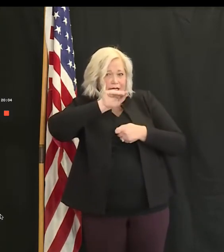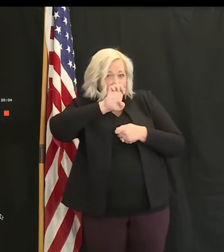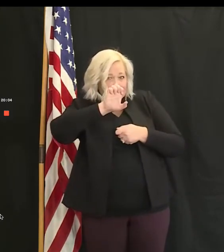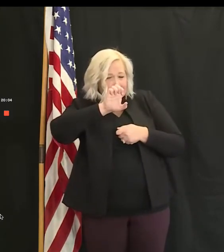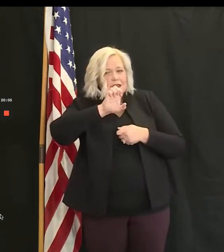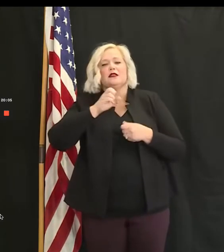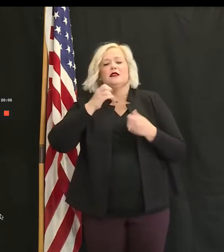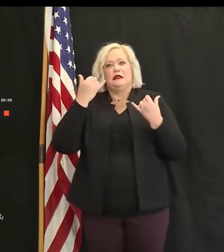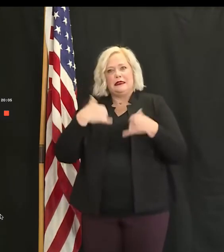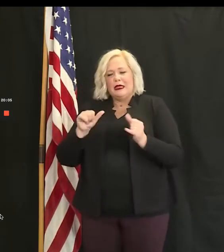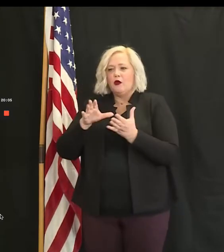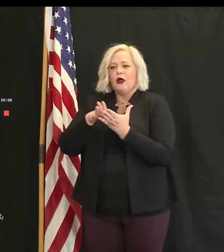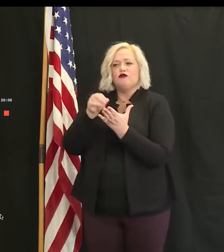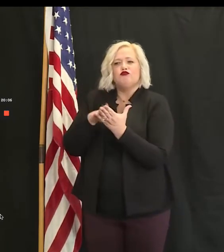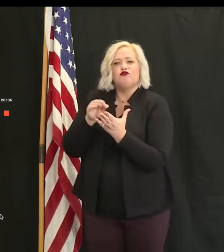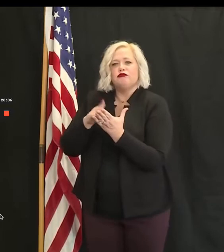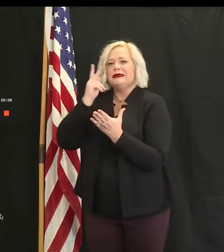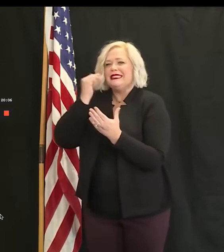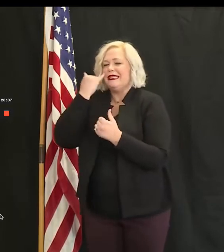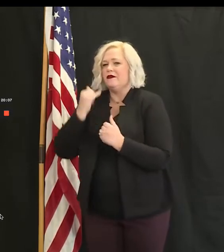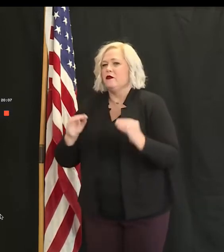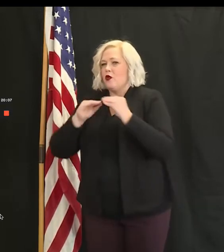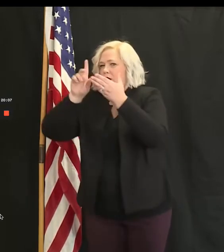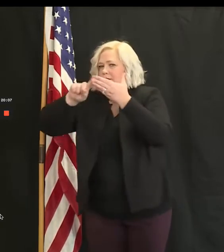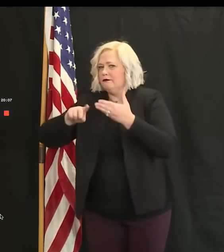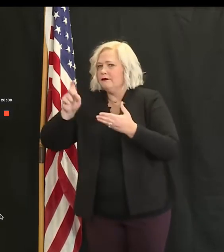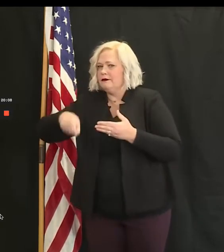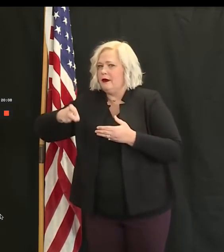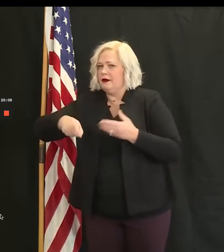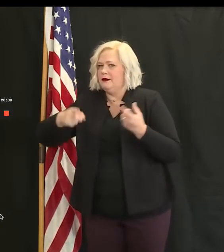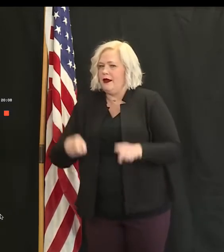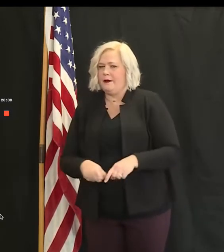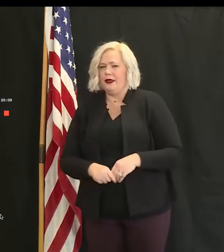neglect any need for further investigation.